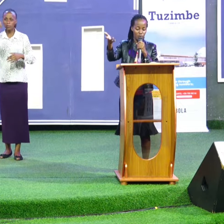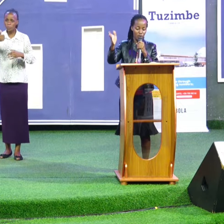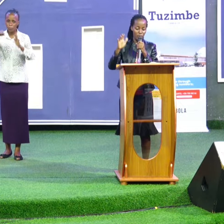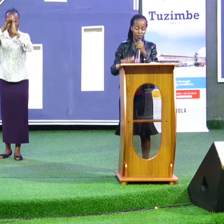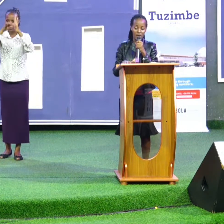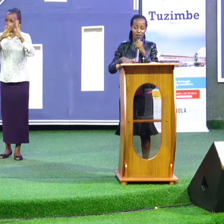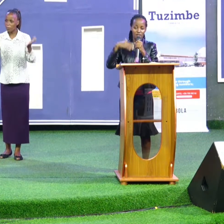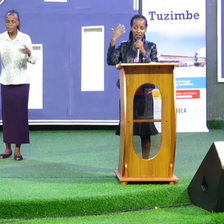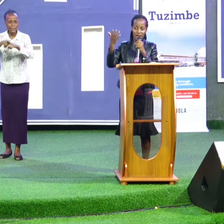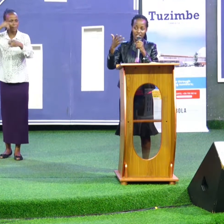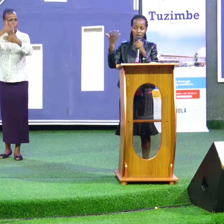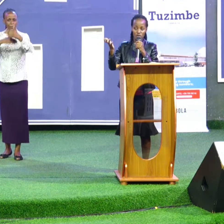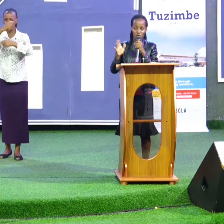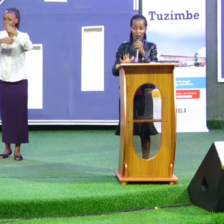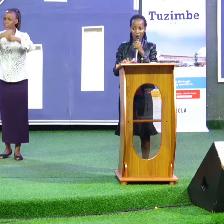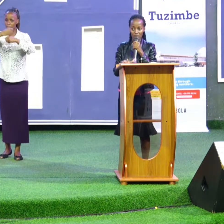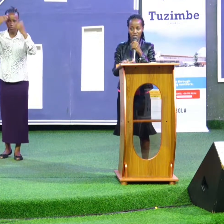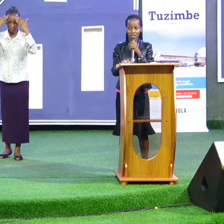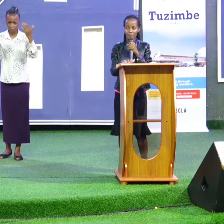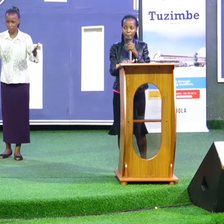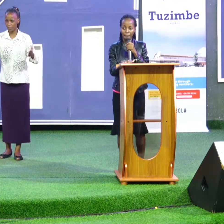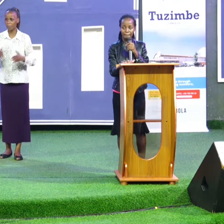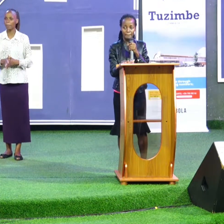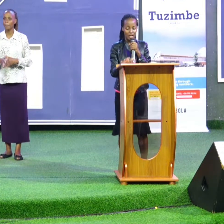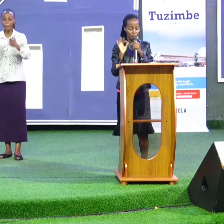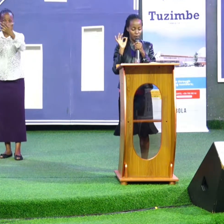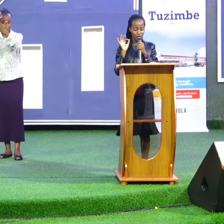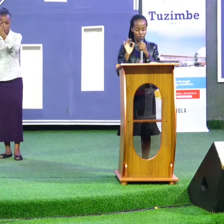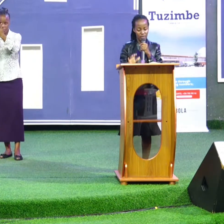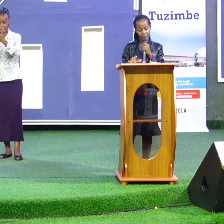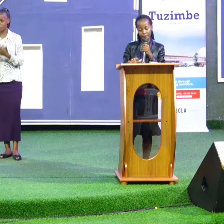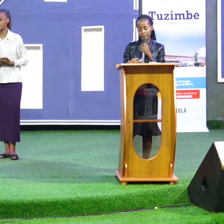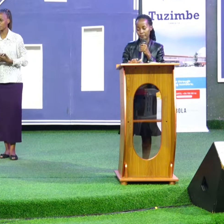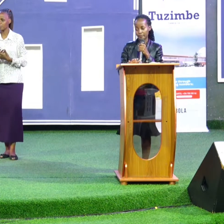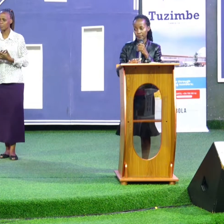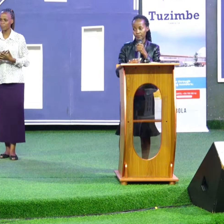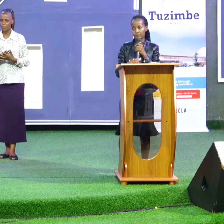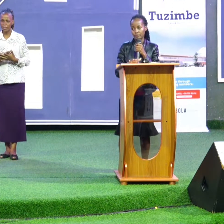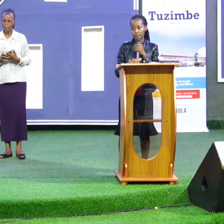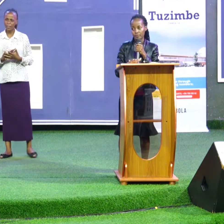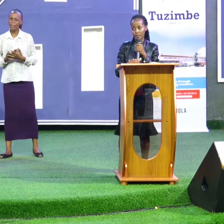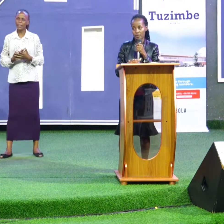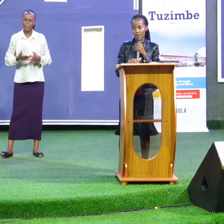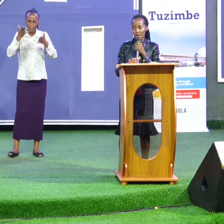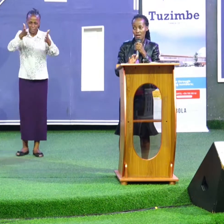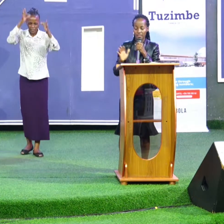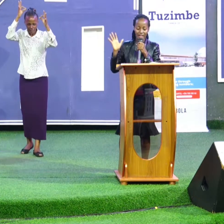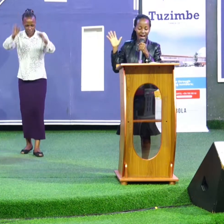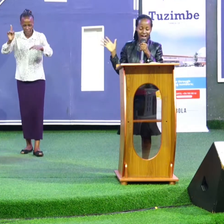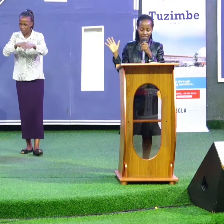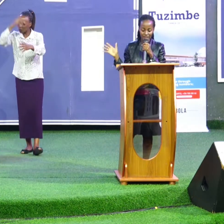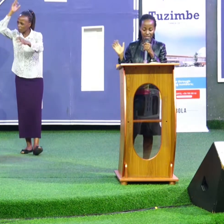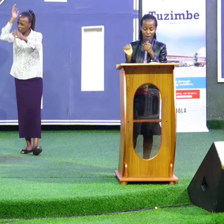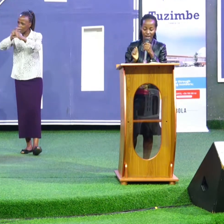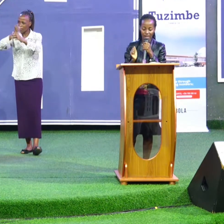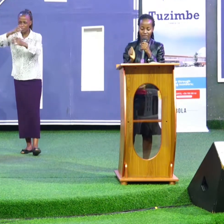next week will be. Even next year you do not know about it. Prison. There are